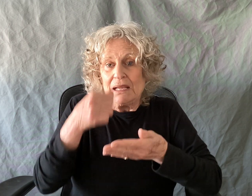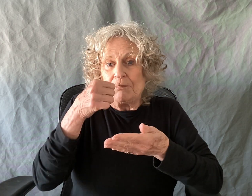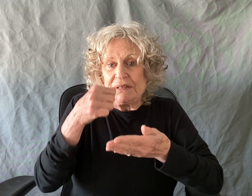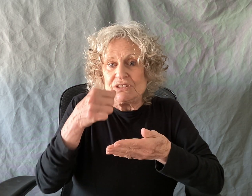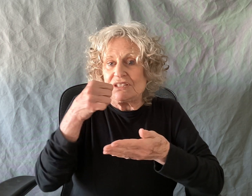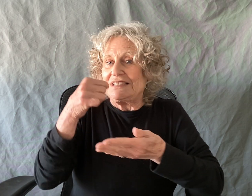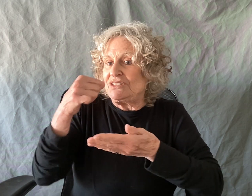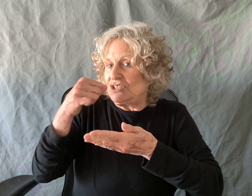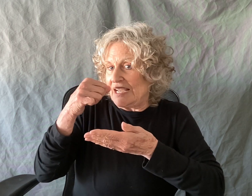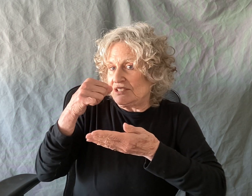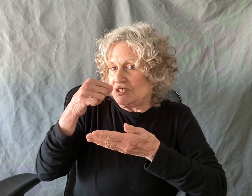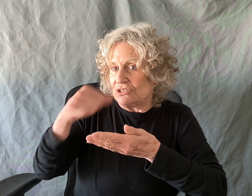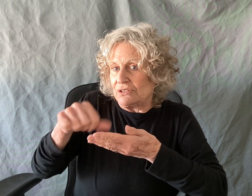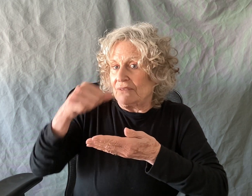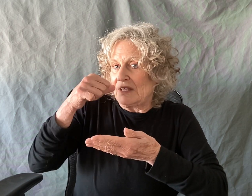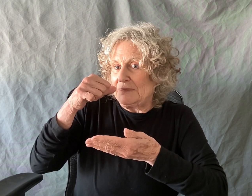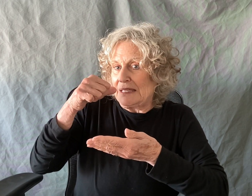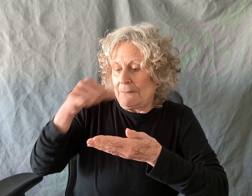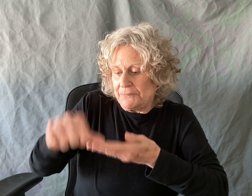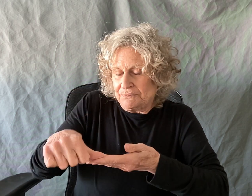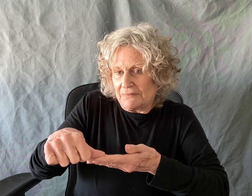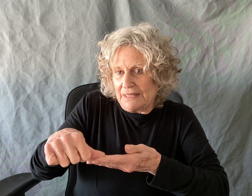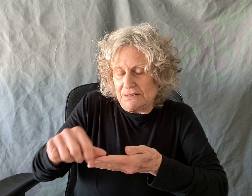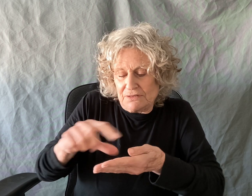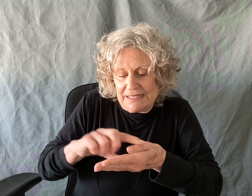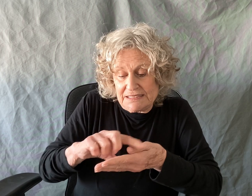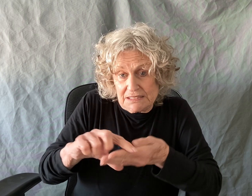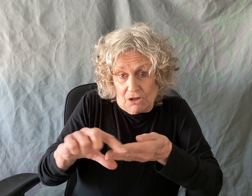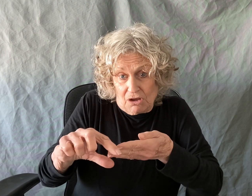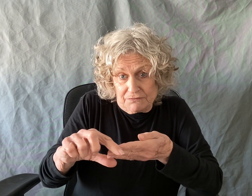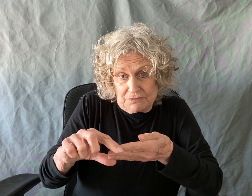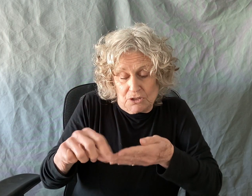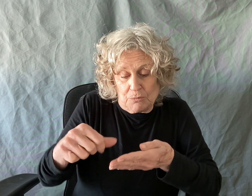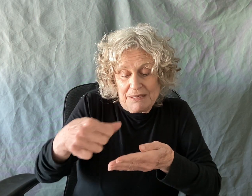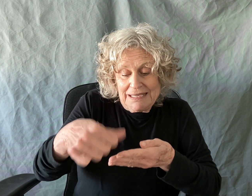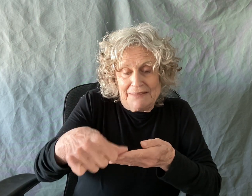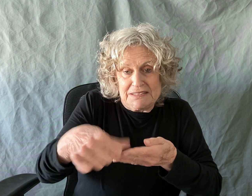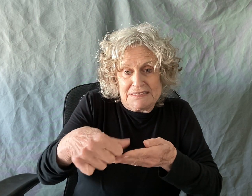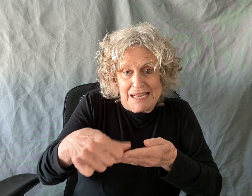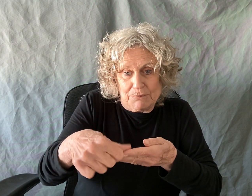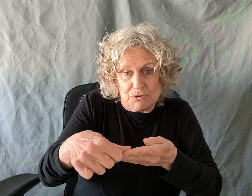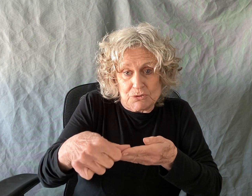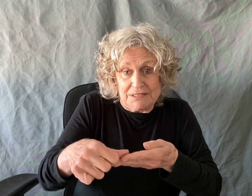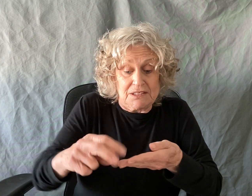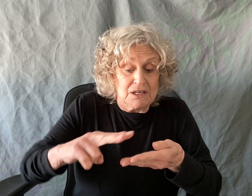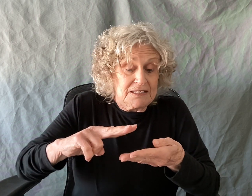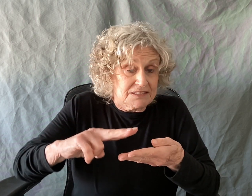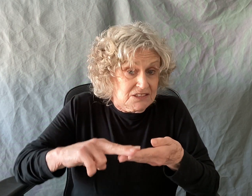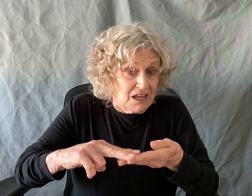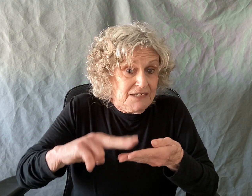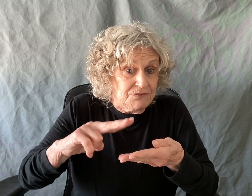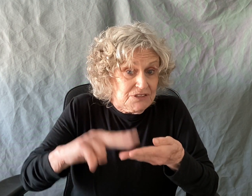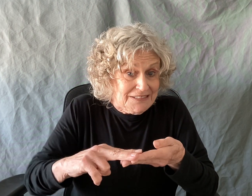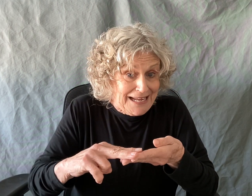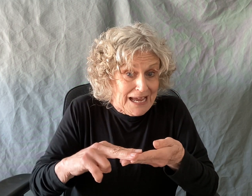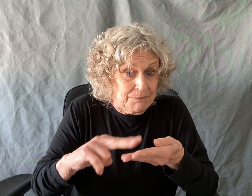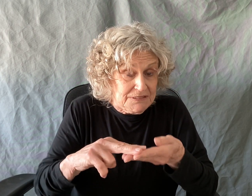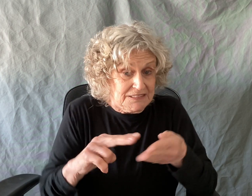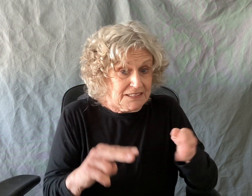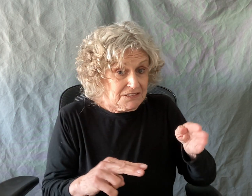But just the gesture of coming up, and that's the envelope, and the stamp goes right there. The sign for stamp is this.